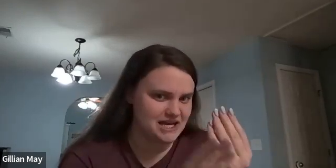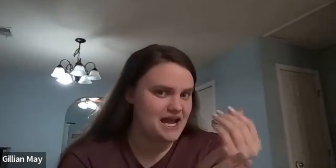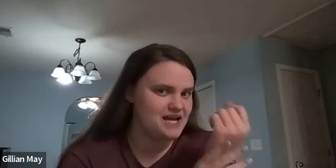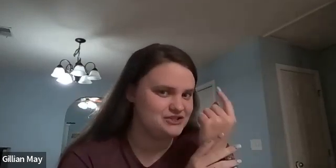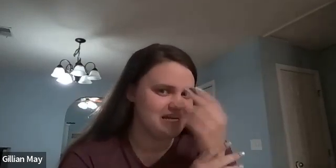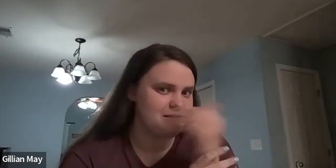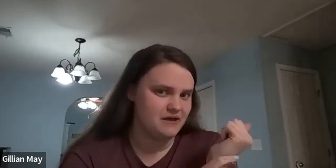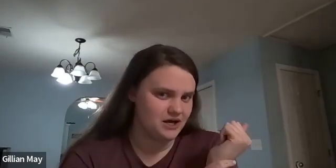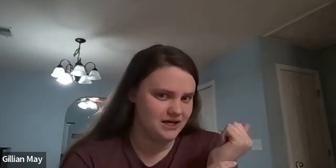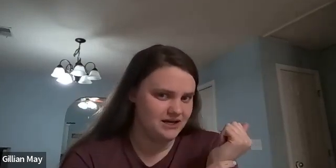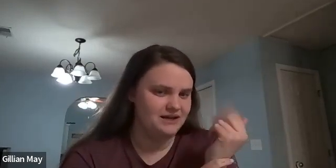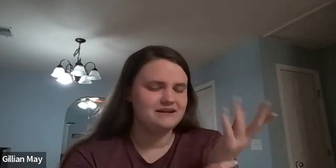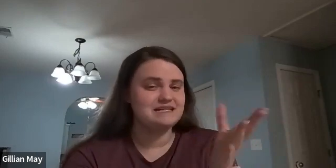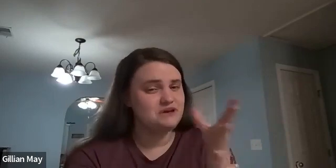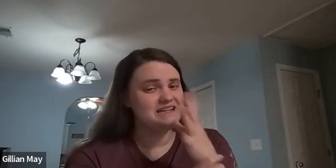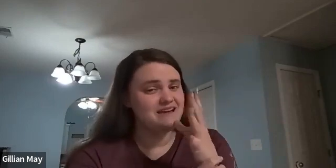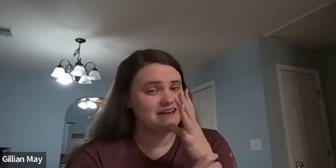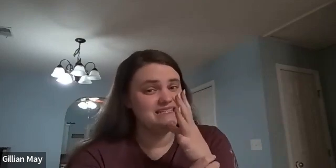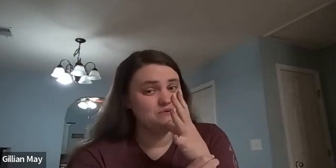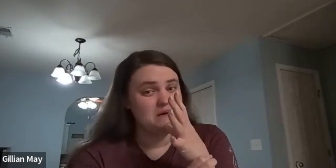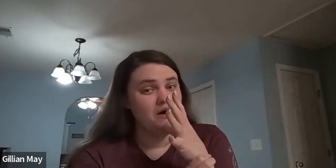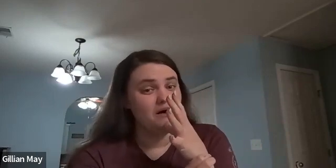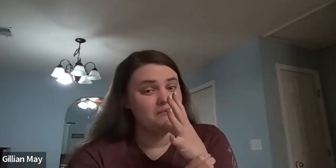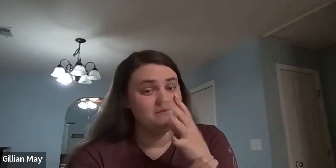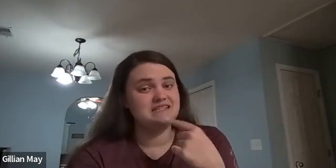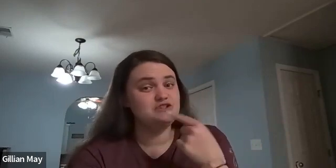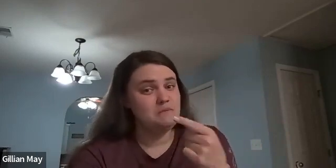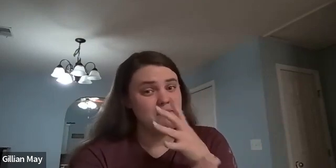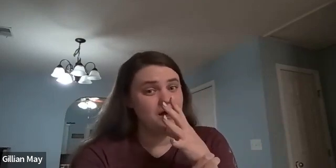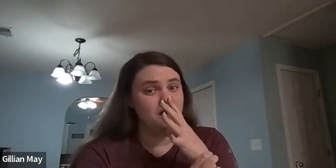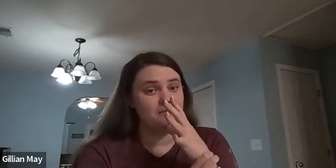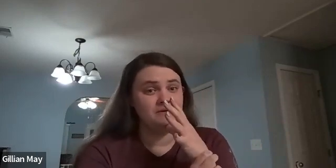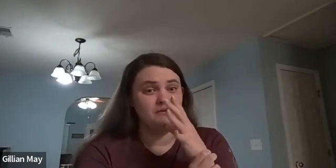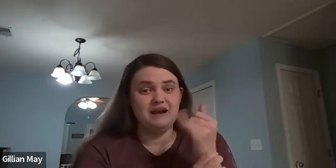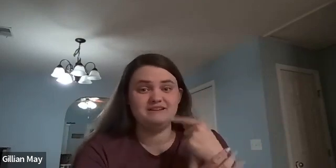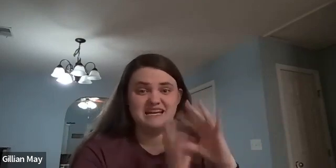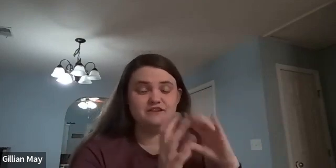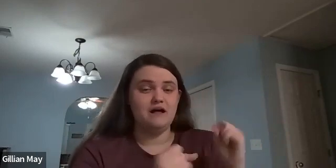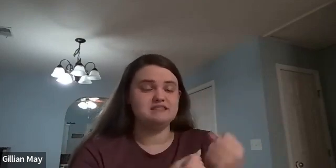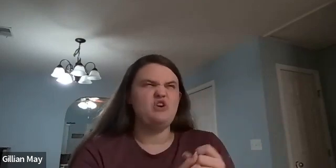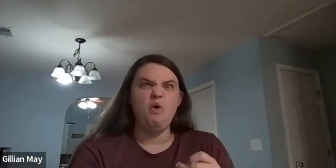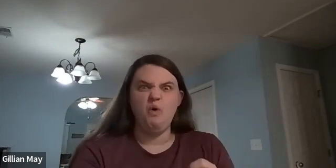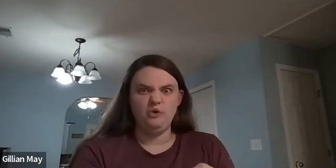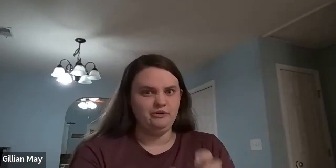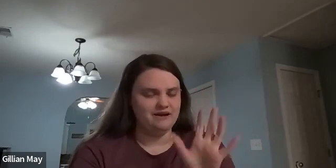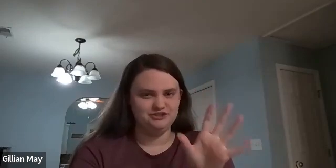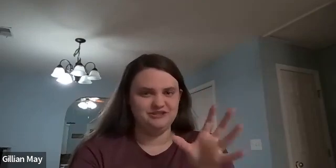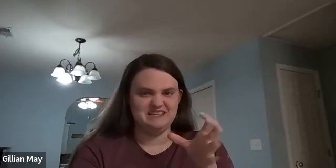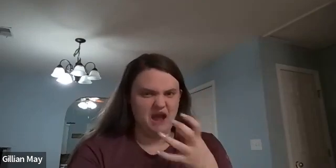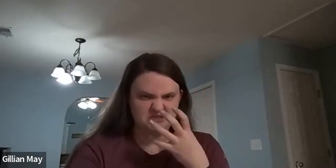I understand it better. Because that's what I did with my mom. Because I told my mom when I was taking the classes, oh, you guys, you should see me. I was